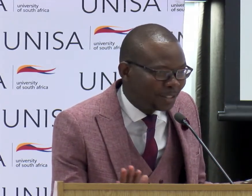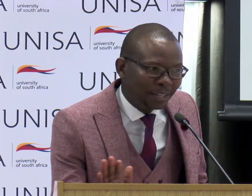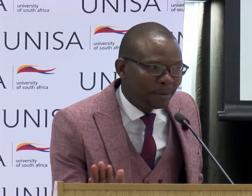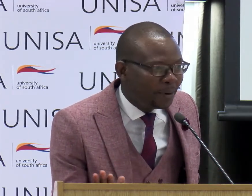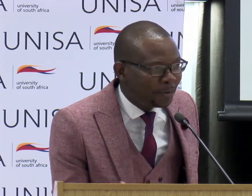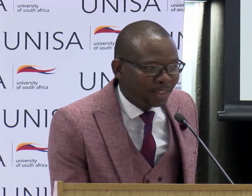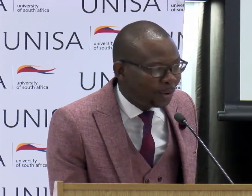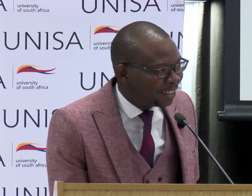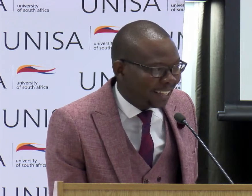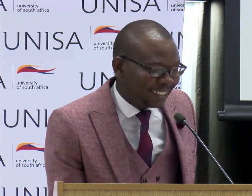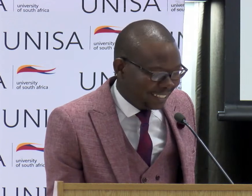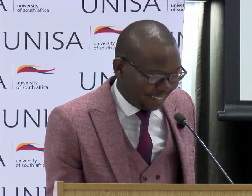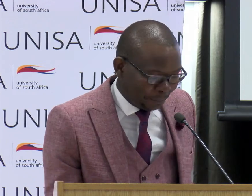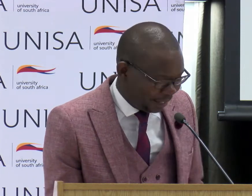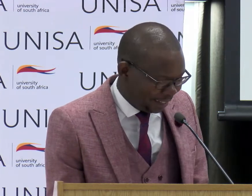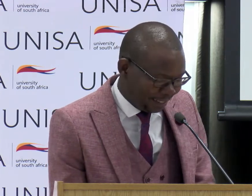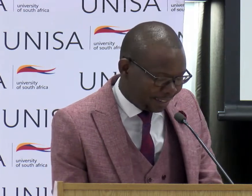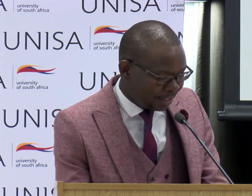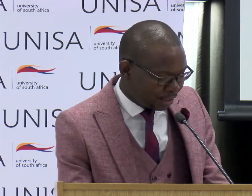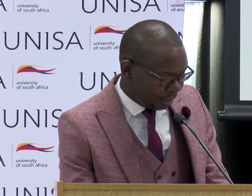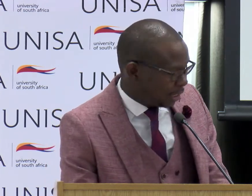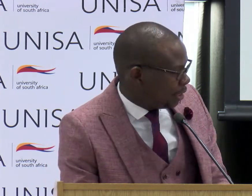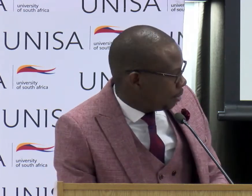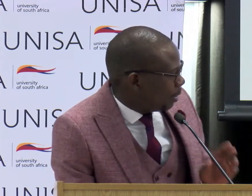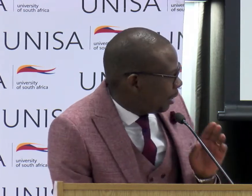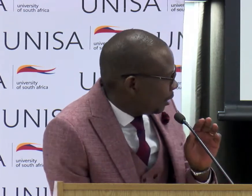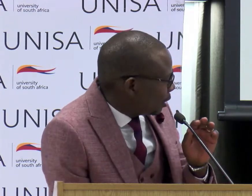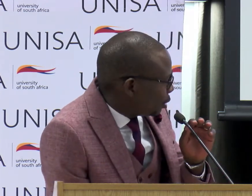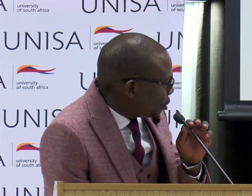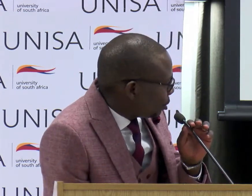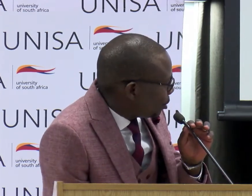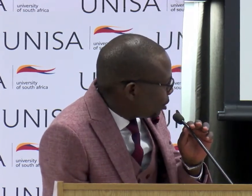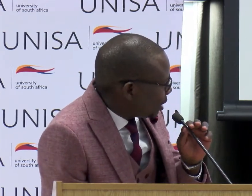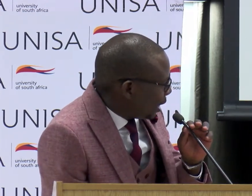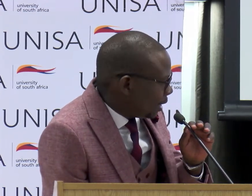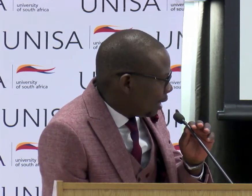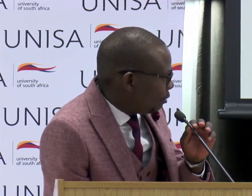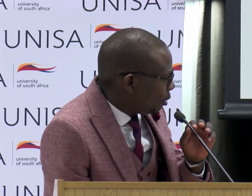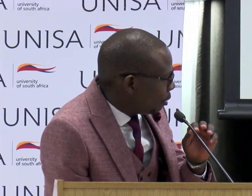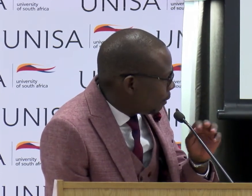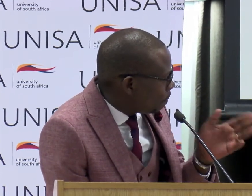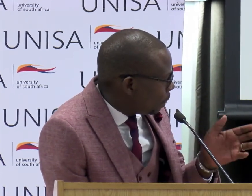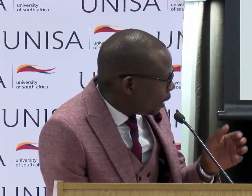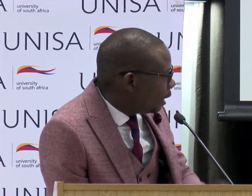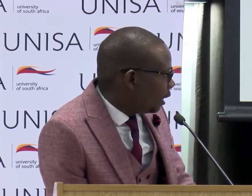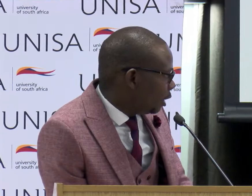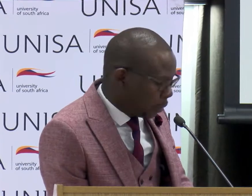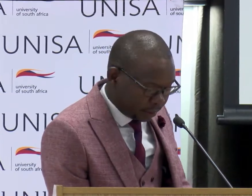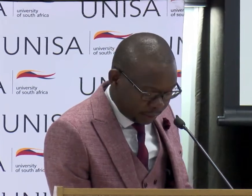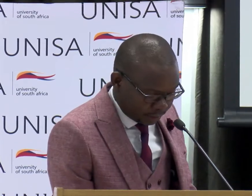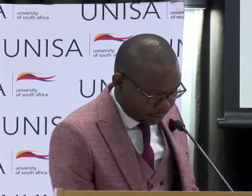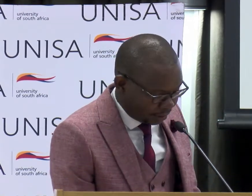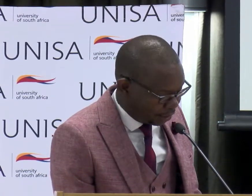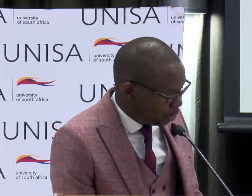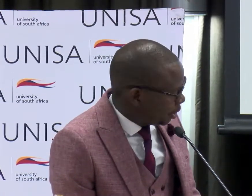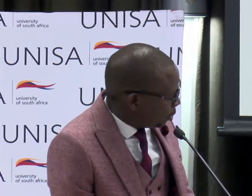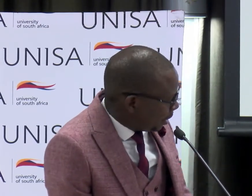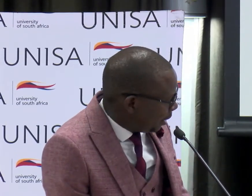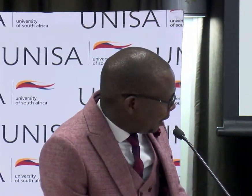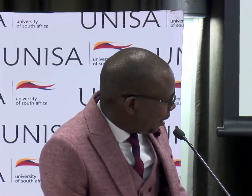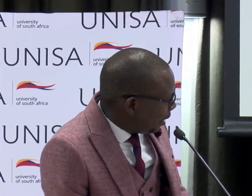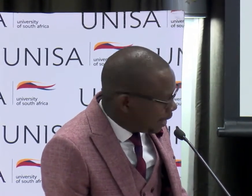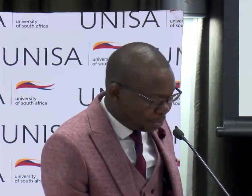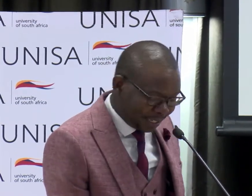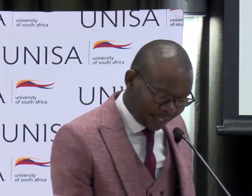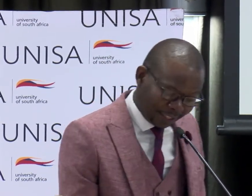I'm trying to keep up with all that is happening. So thank you, and thanks to Sadila for the great work that you are